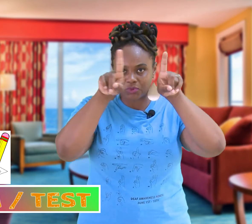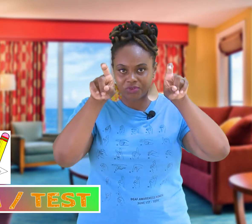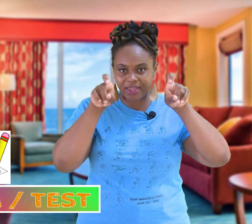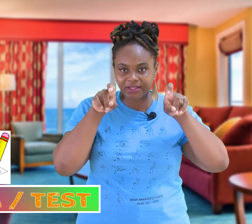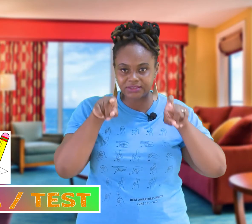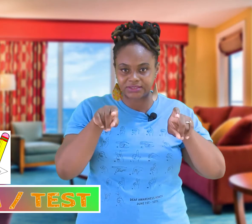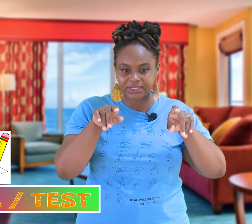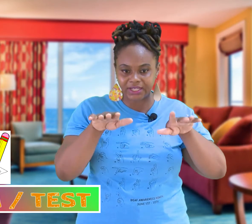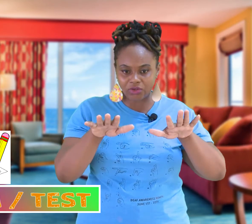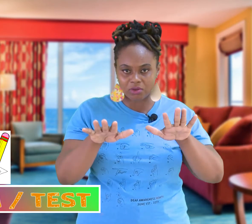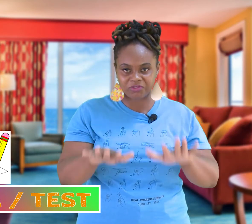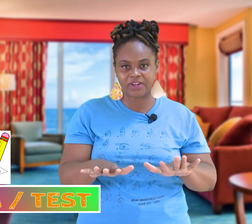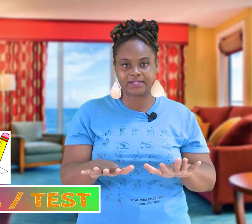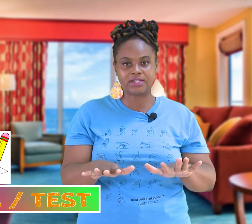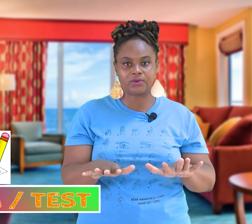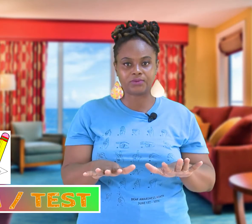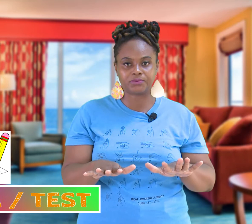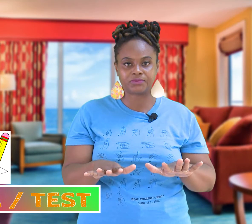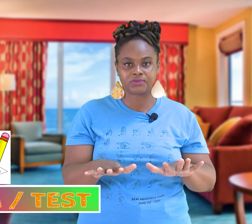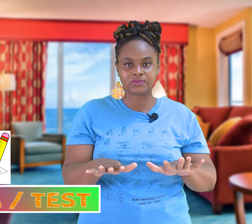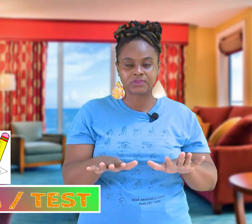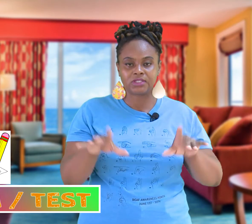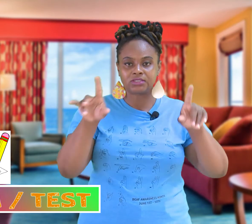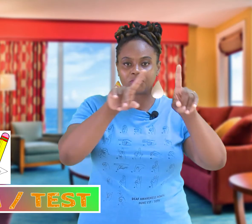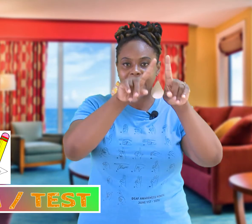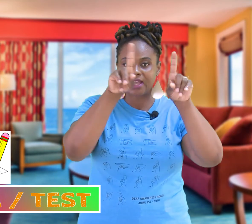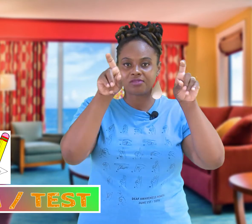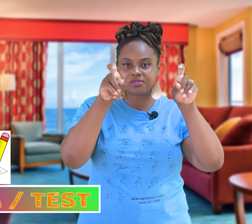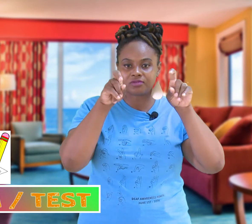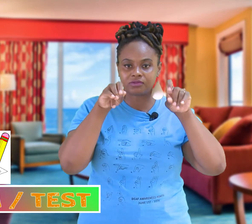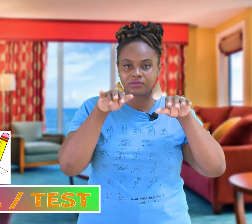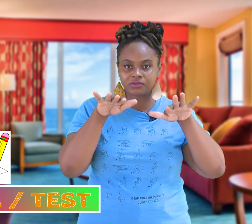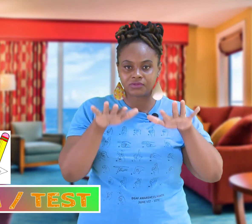Both hands, and you come flat down. So we have